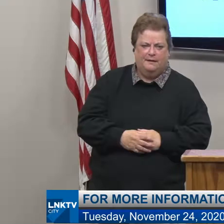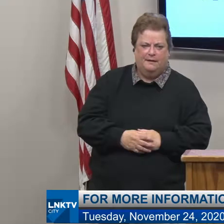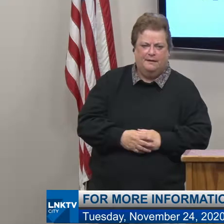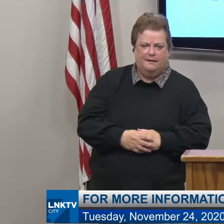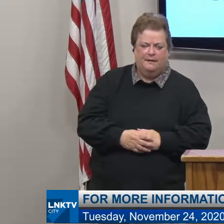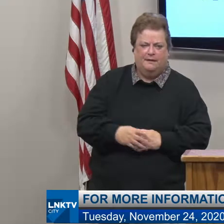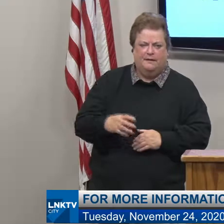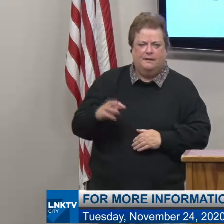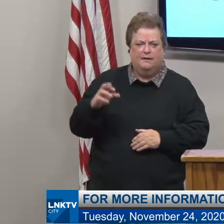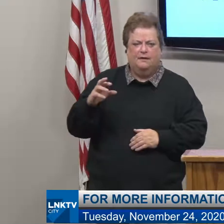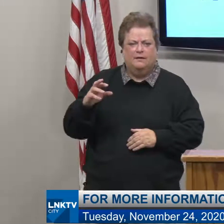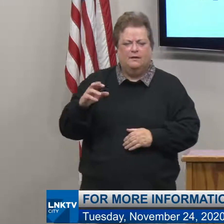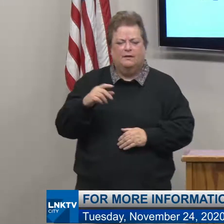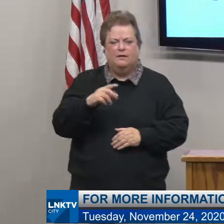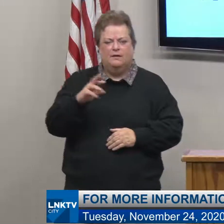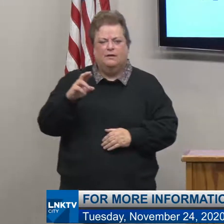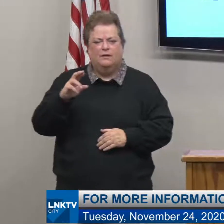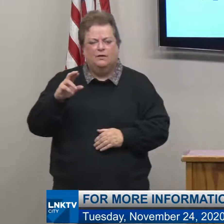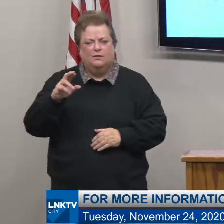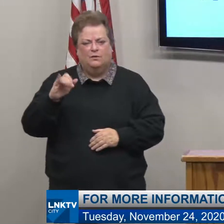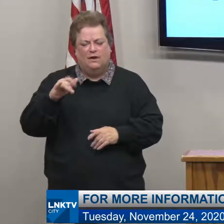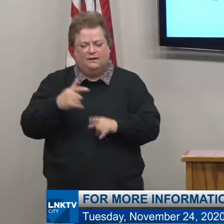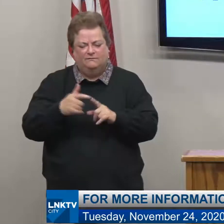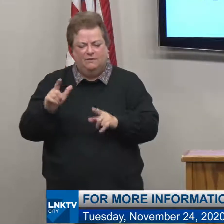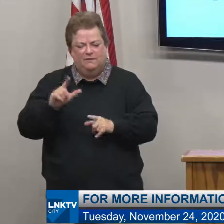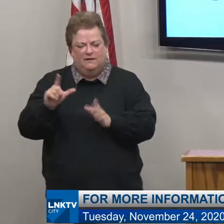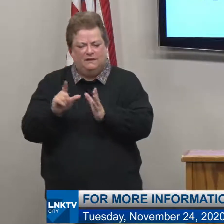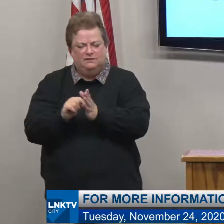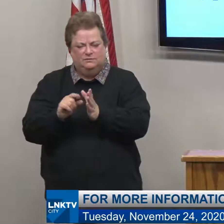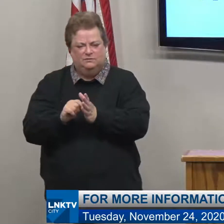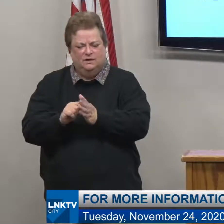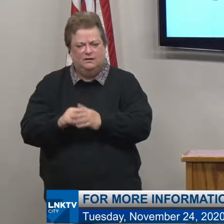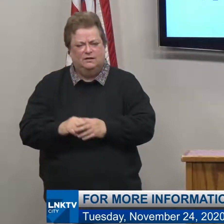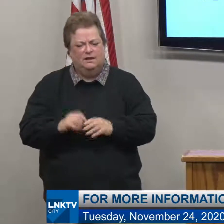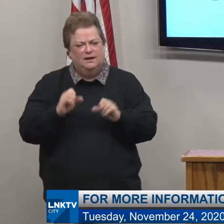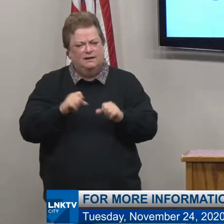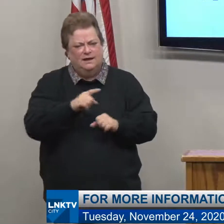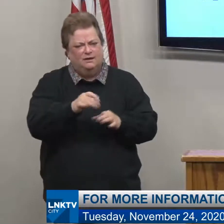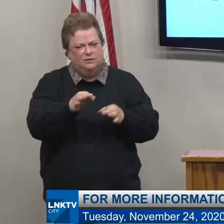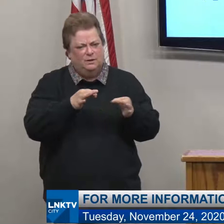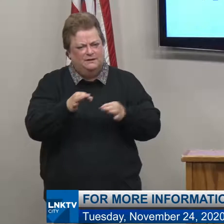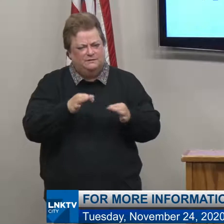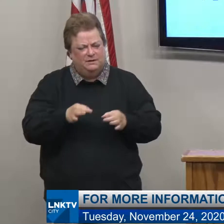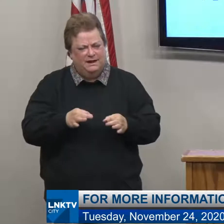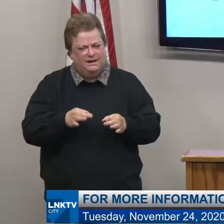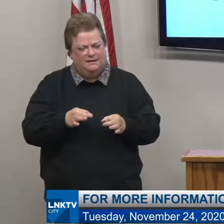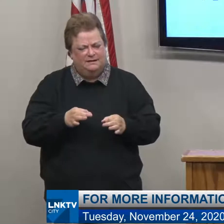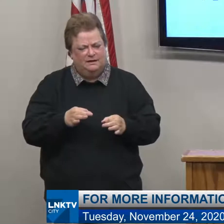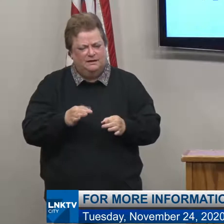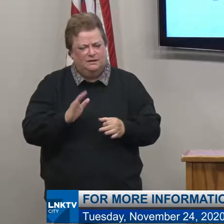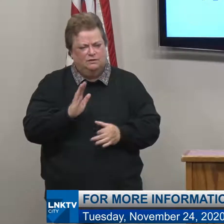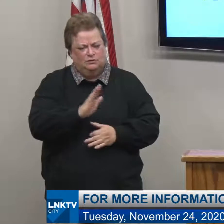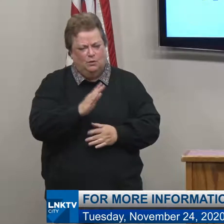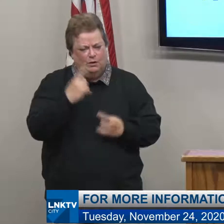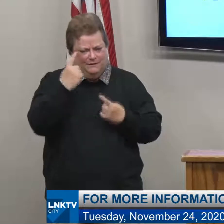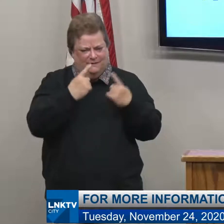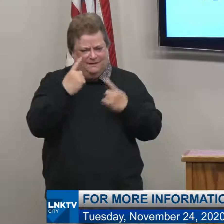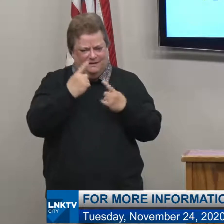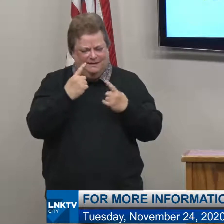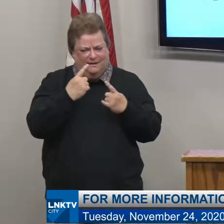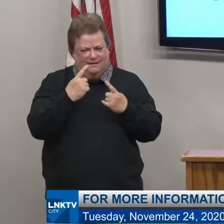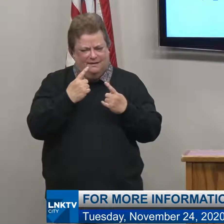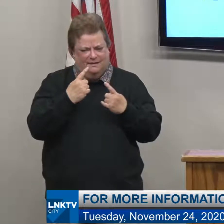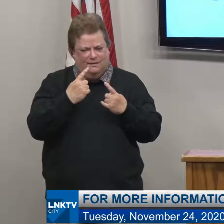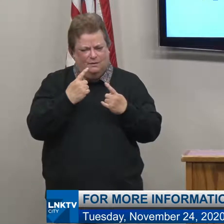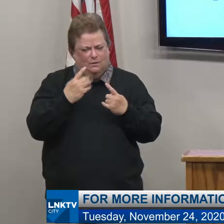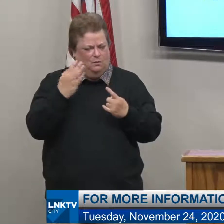Pat, it's Riley from the Journal Star. On just an immediate follow-up, can you explain the thinking there in the